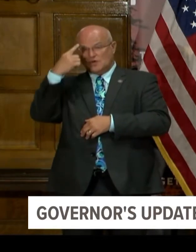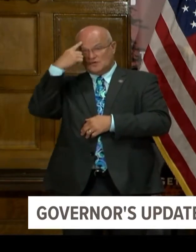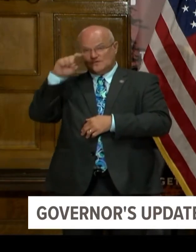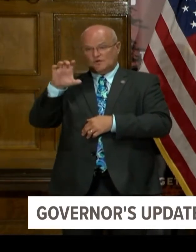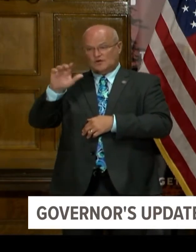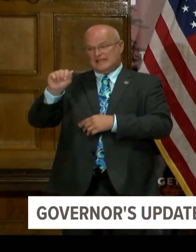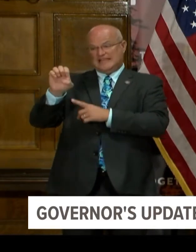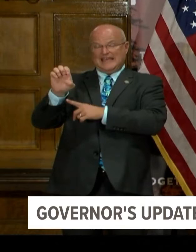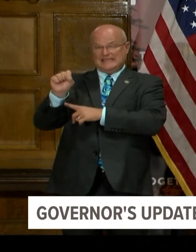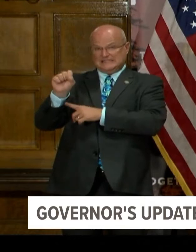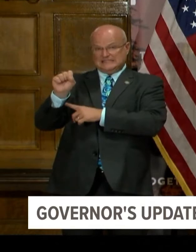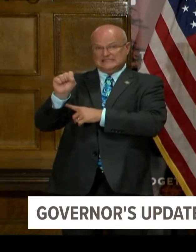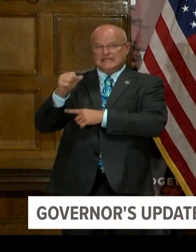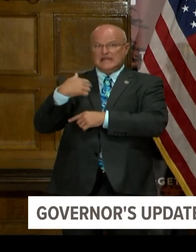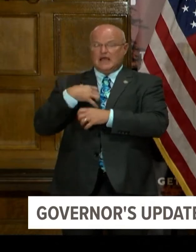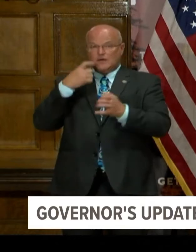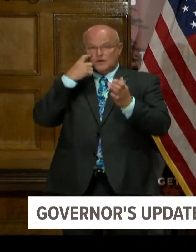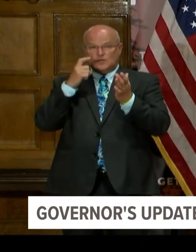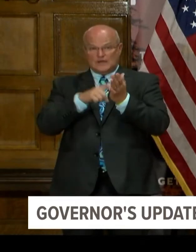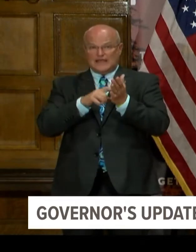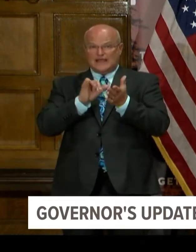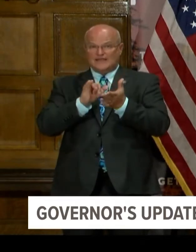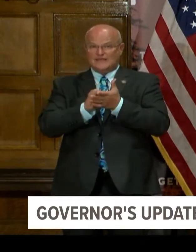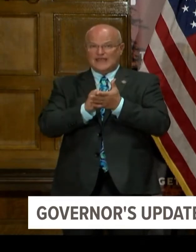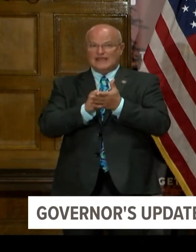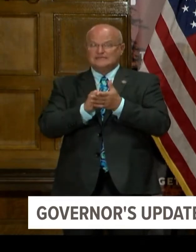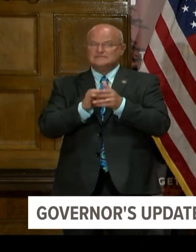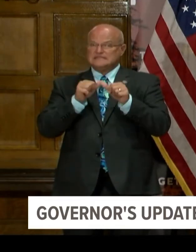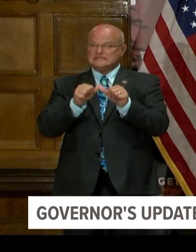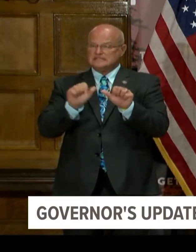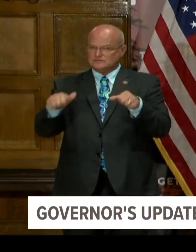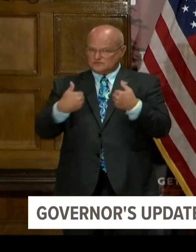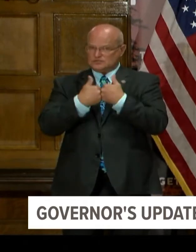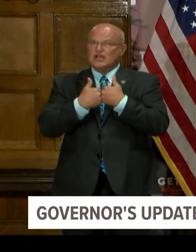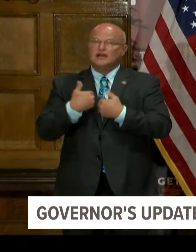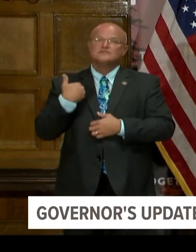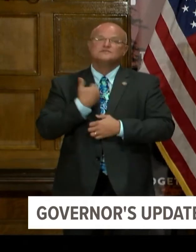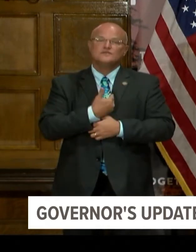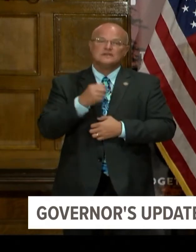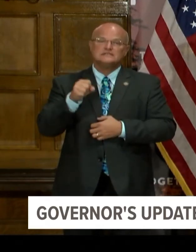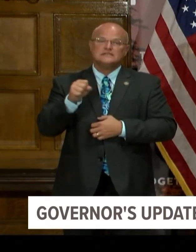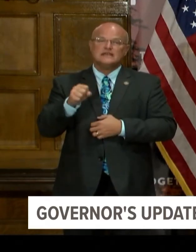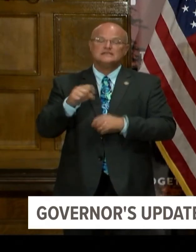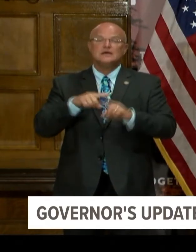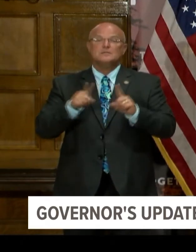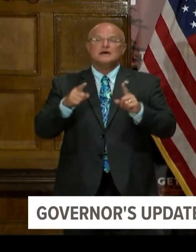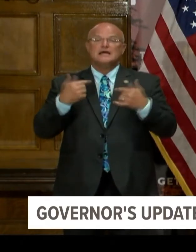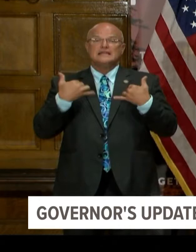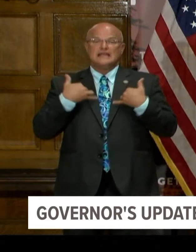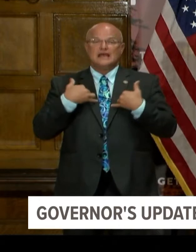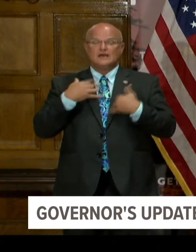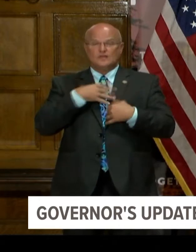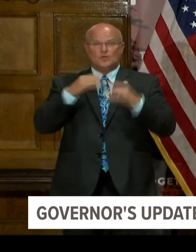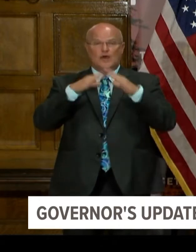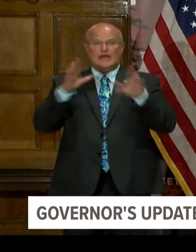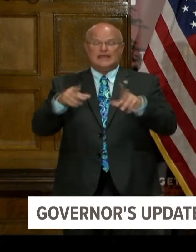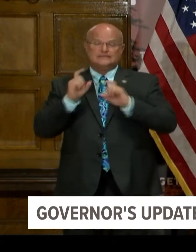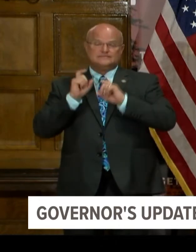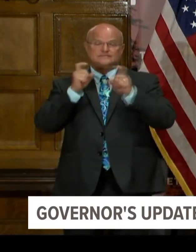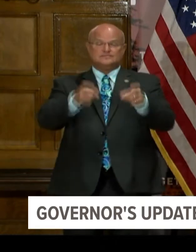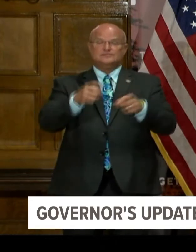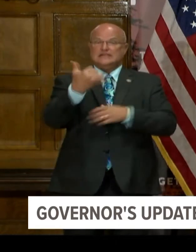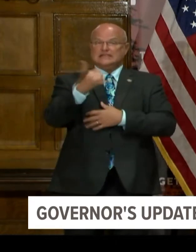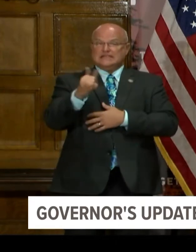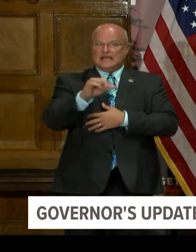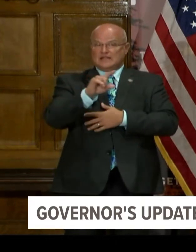and I want to recognize that as a continued challenge for us, they do have us the yellow zone for test